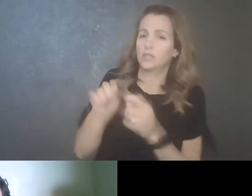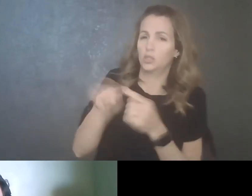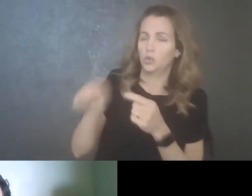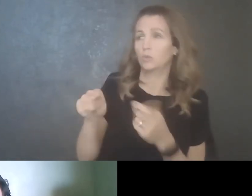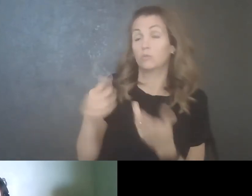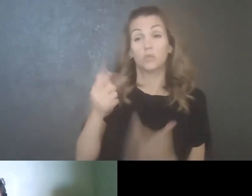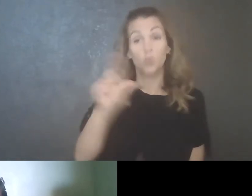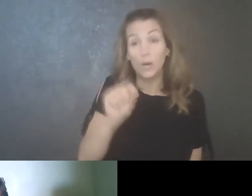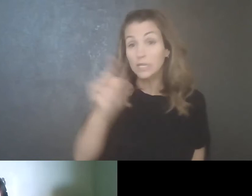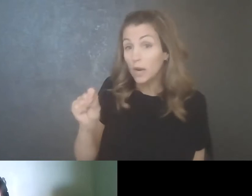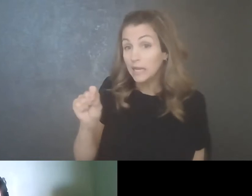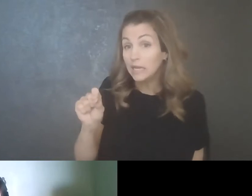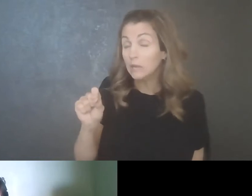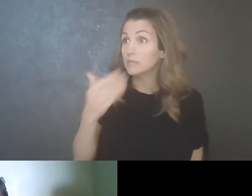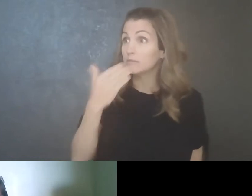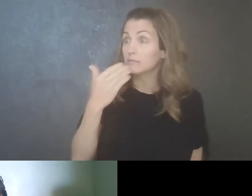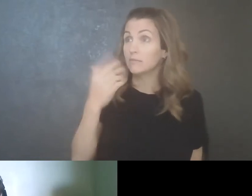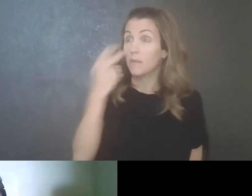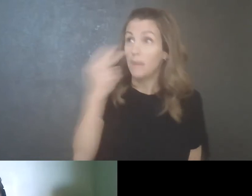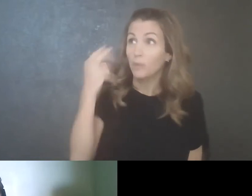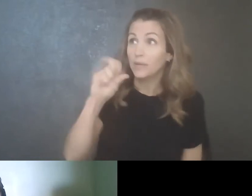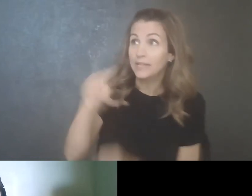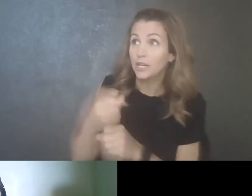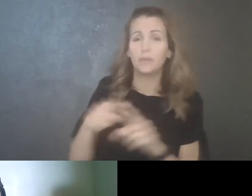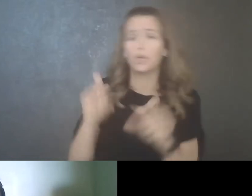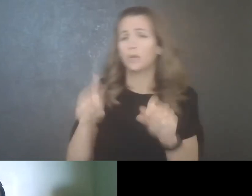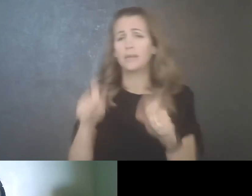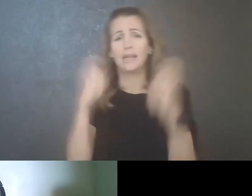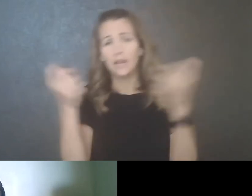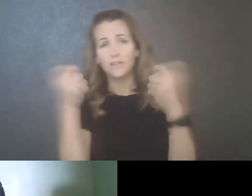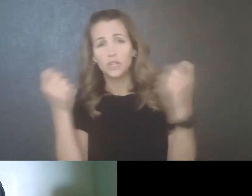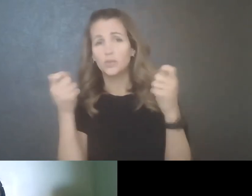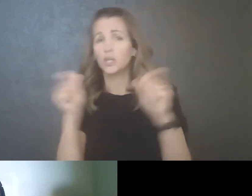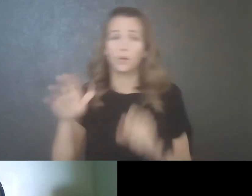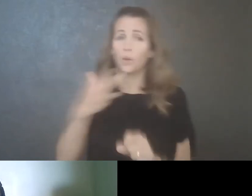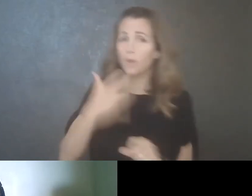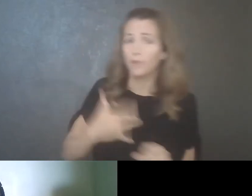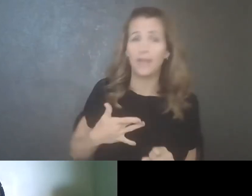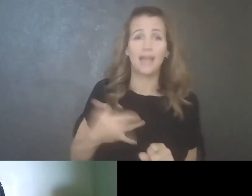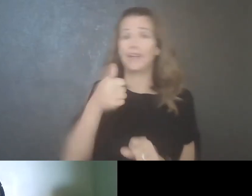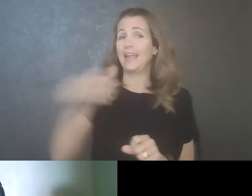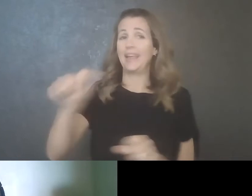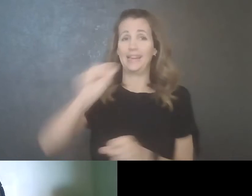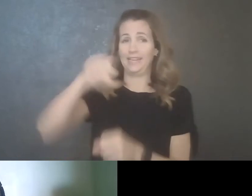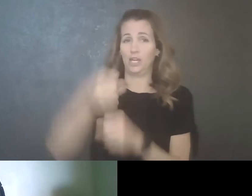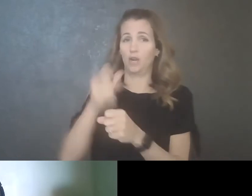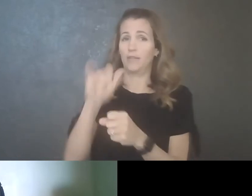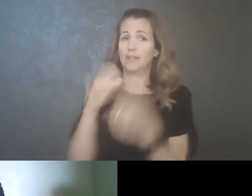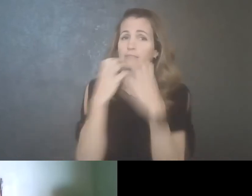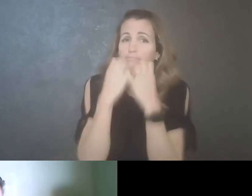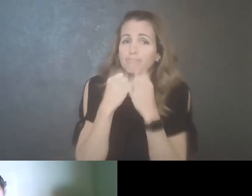was a memorable year, of course. Absolutely. But it doesn't have to be that. It could be an anniversary. It could be your birthday. It could be any year that is memorable to you.